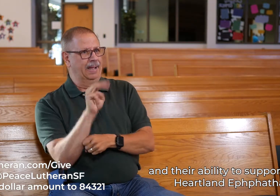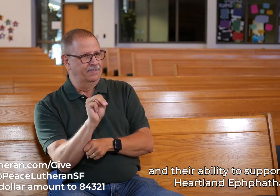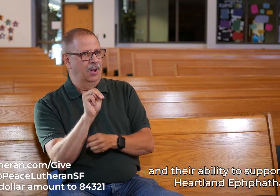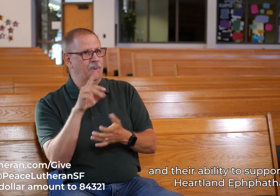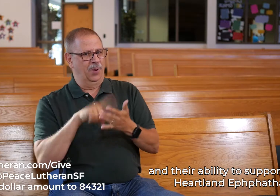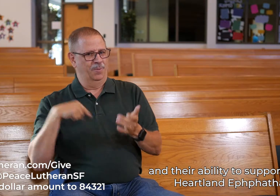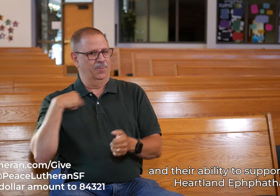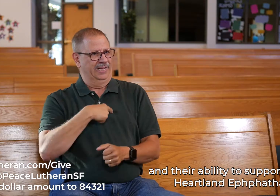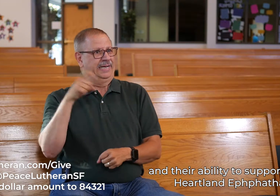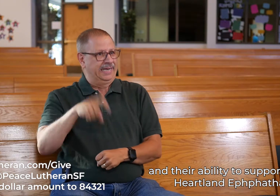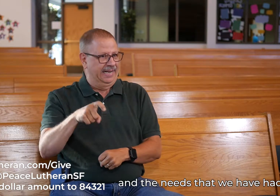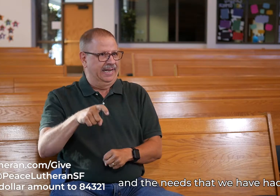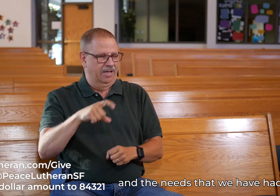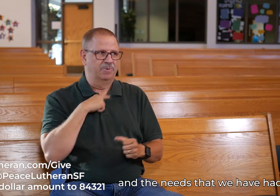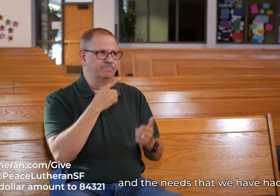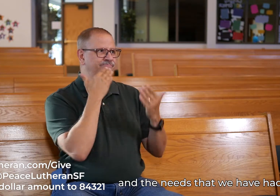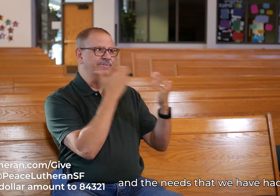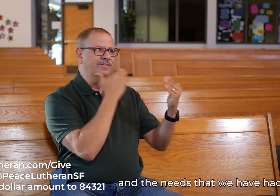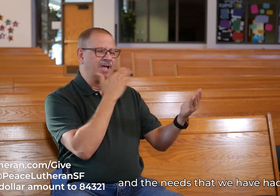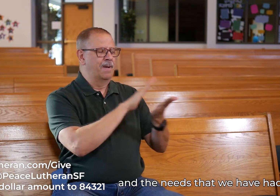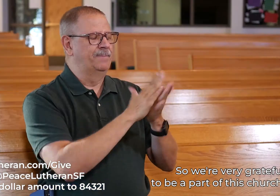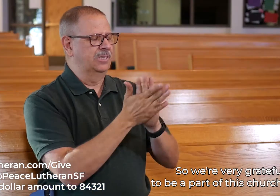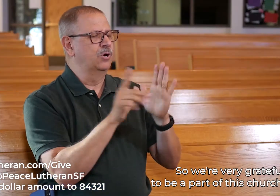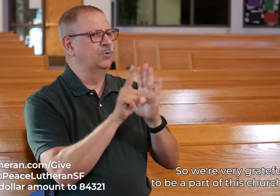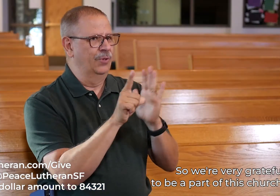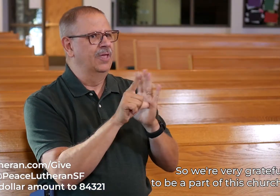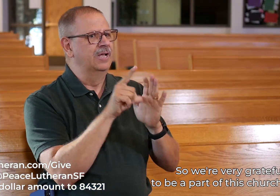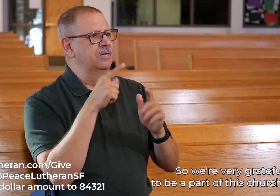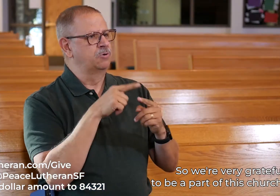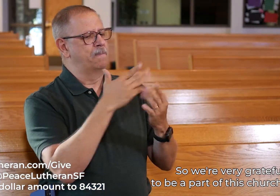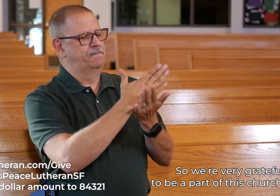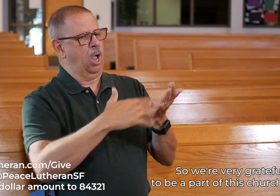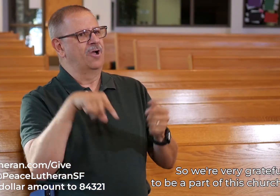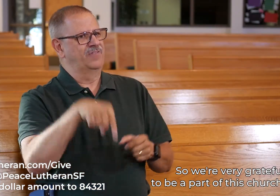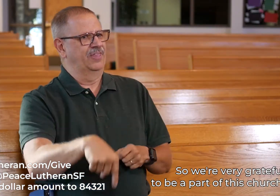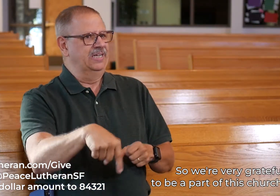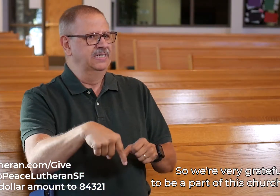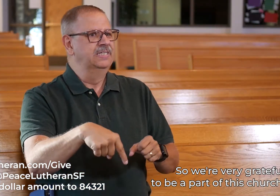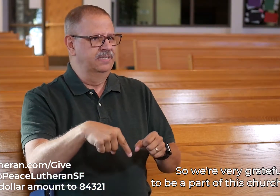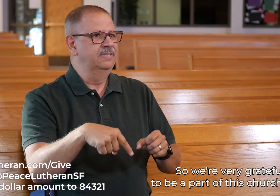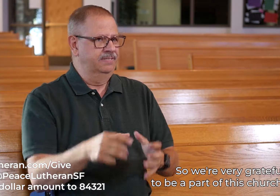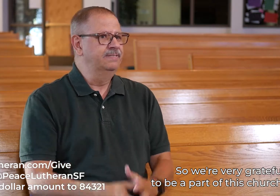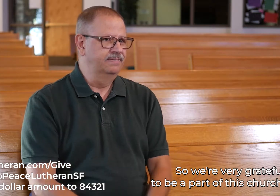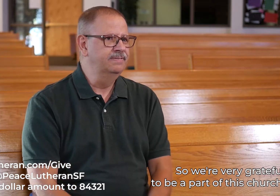support Heartland Ephphatha and the needs that we have had. So we're very grateful to be a part of this church.